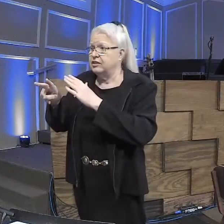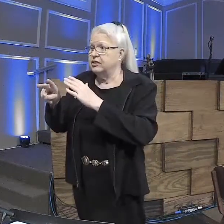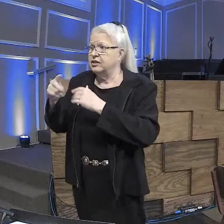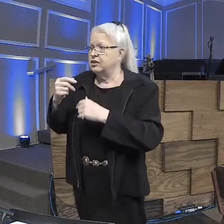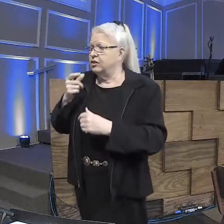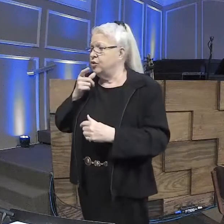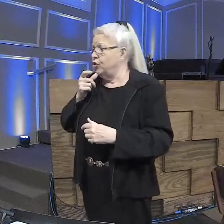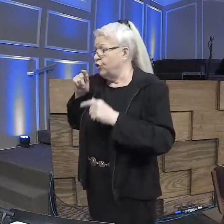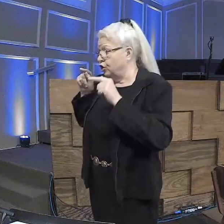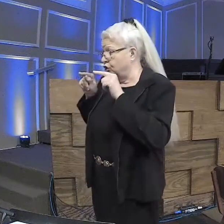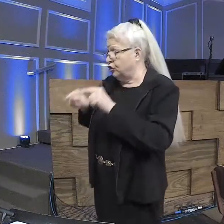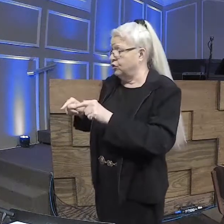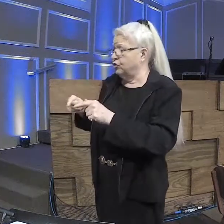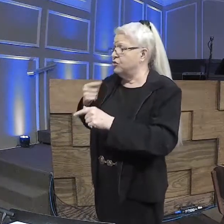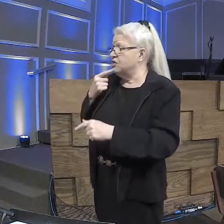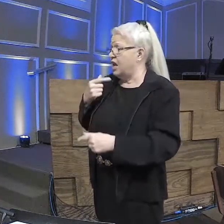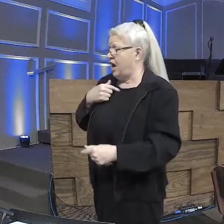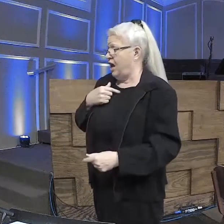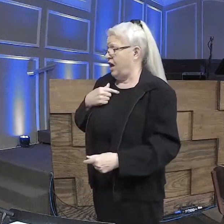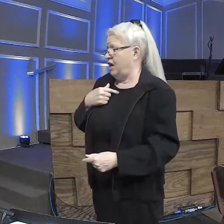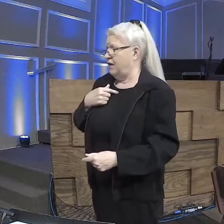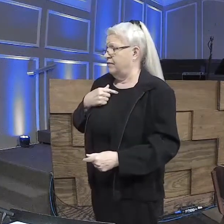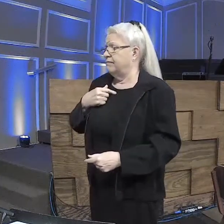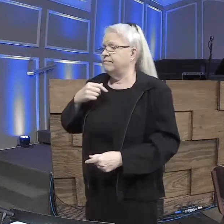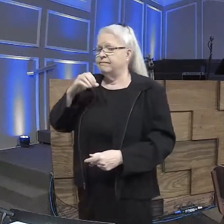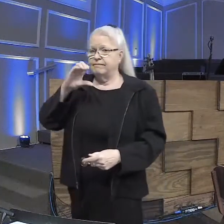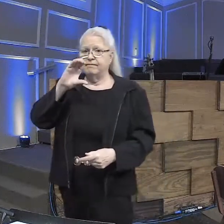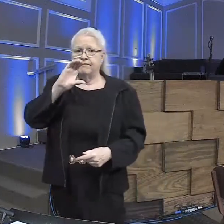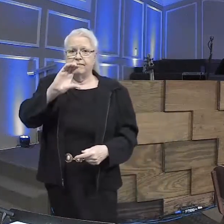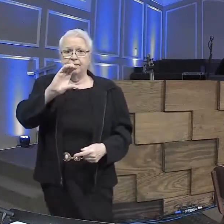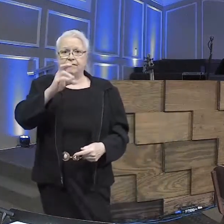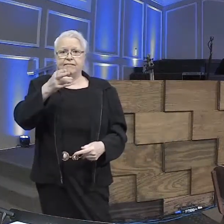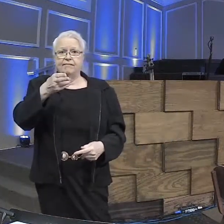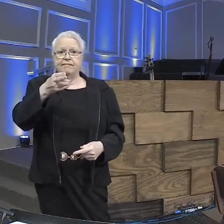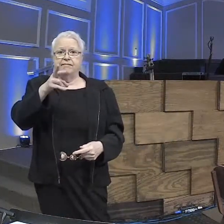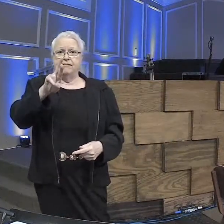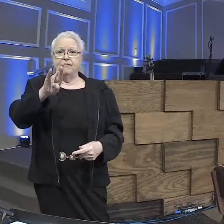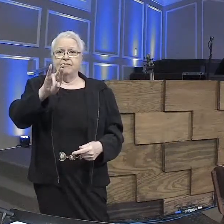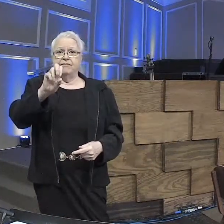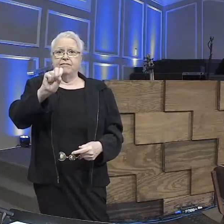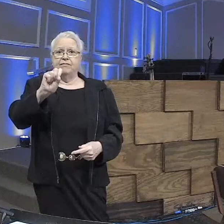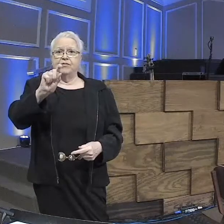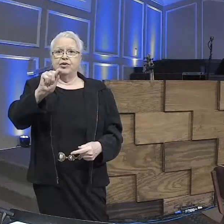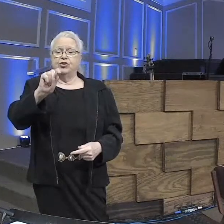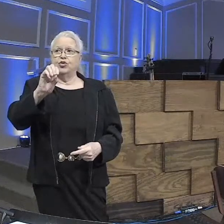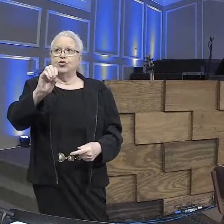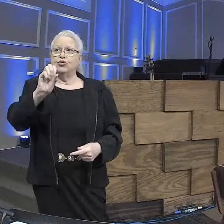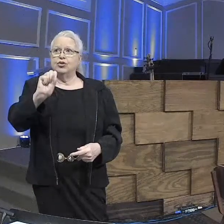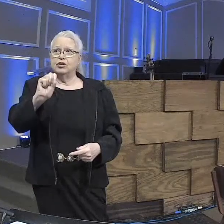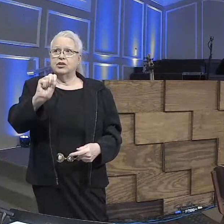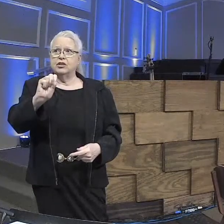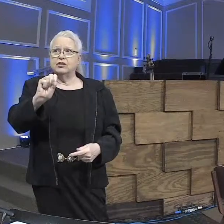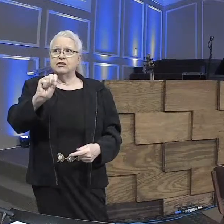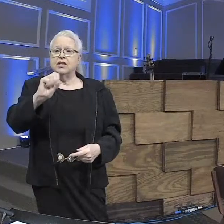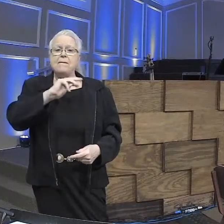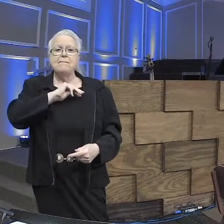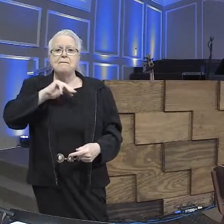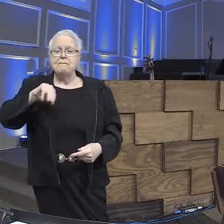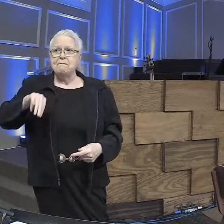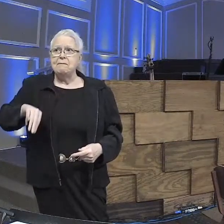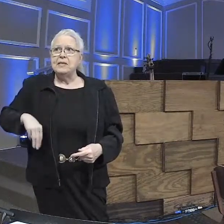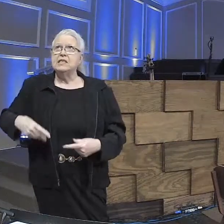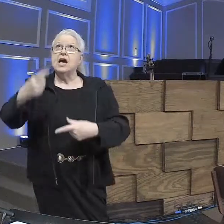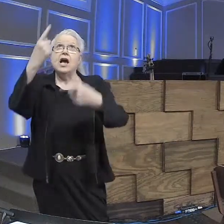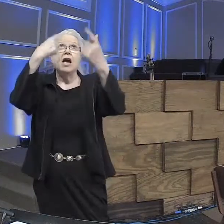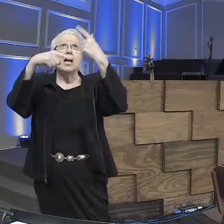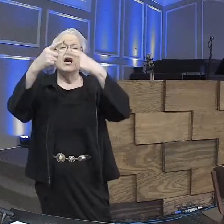the Christos, you're the anointed one, you're Messiah who's come from God. He is the Christ. Receive Christ,